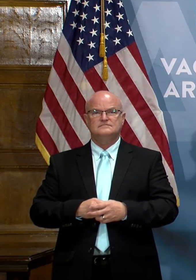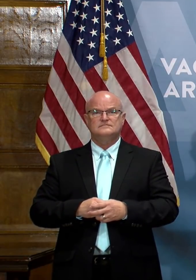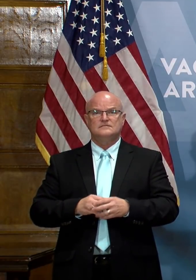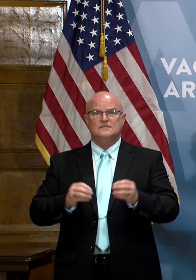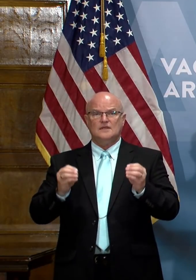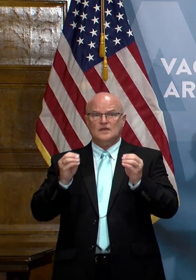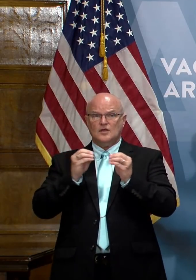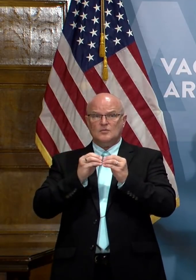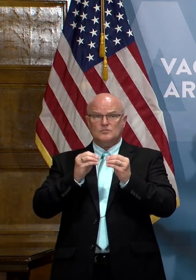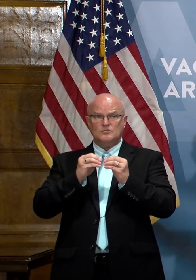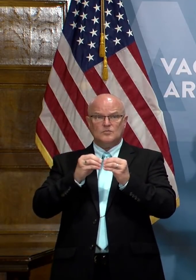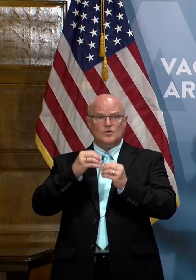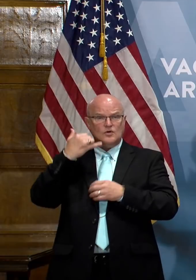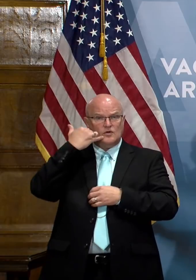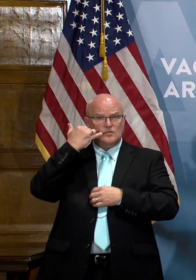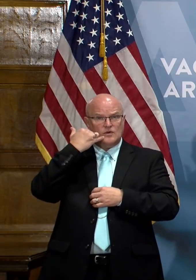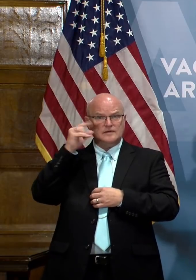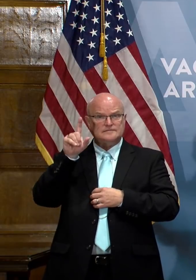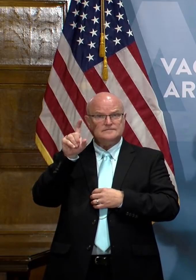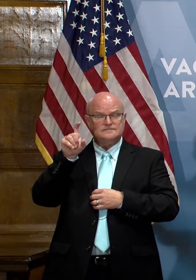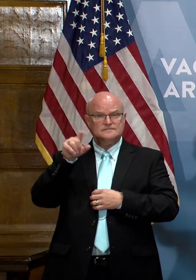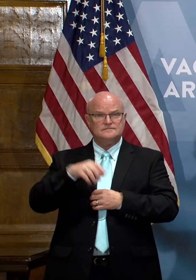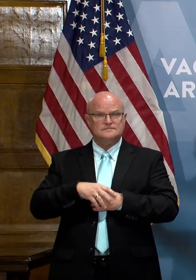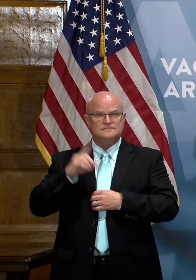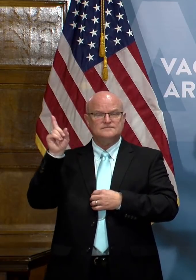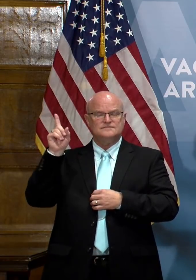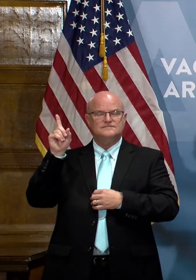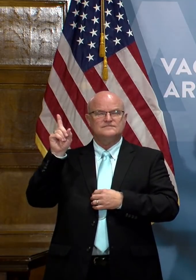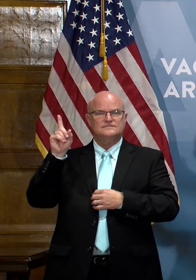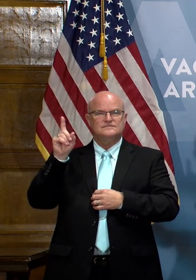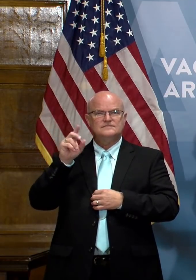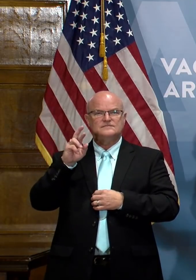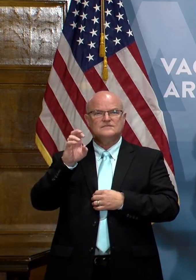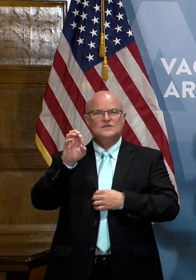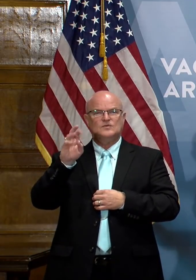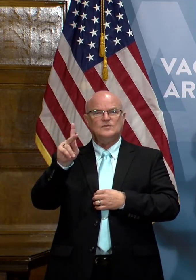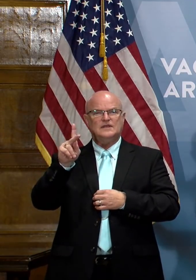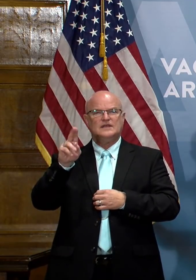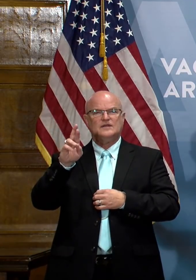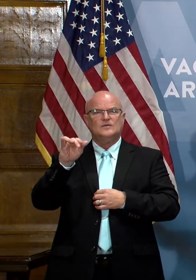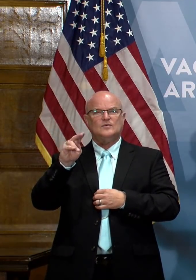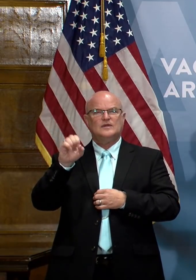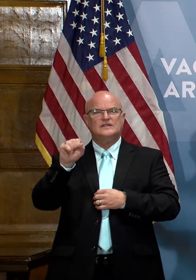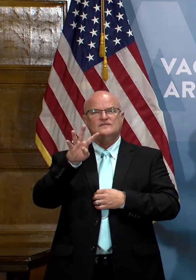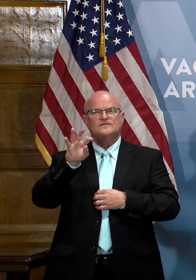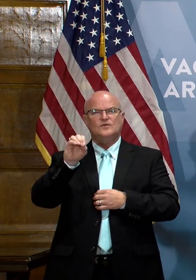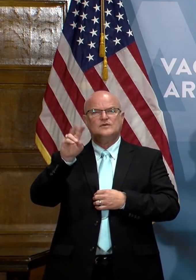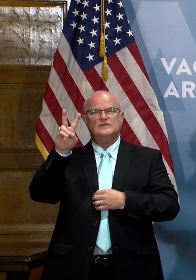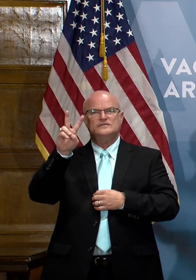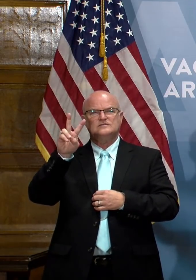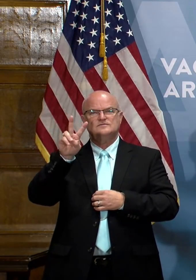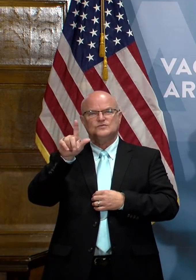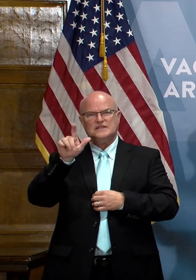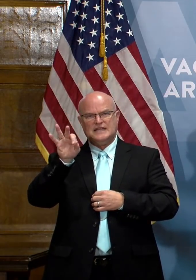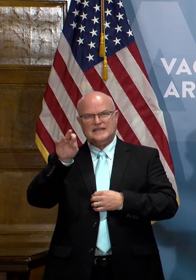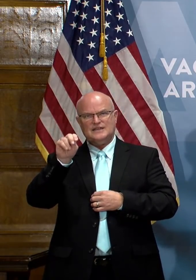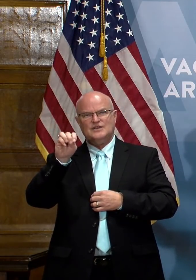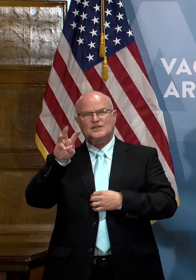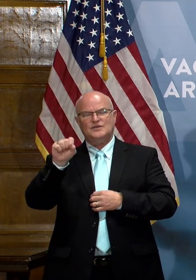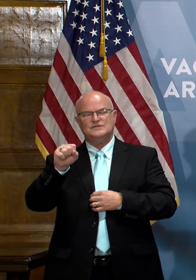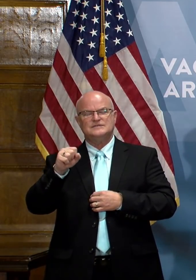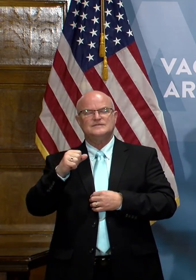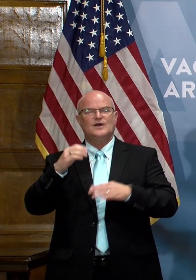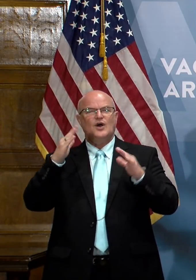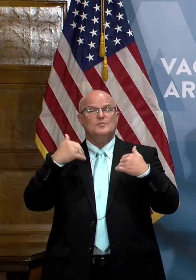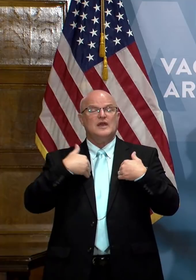Was there anything remotely? Good afternoon, Governor. Brett Raines with 4029 News. We hope you have a good Thanksgiving, of course.